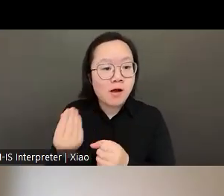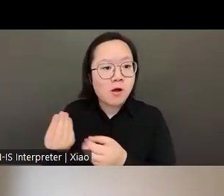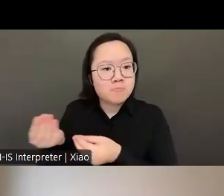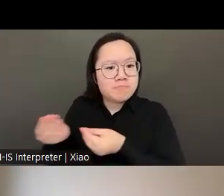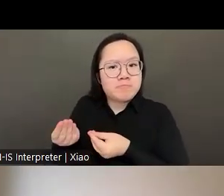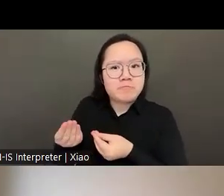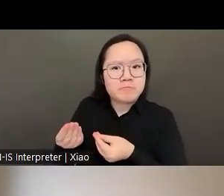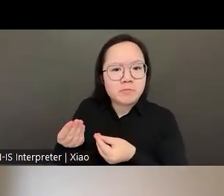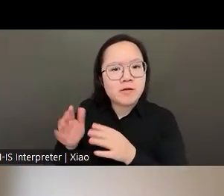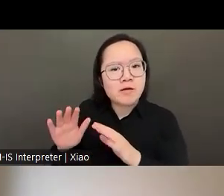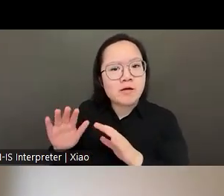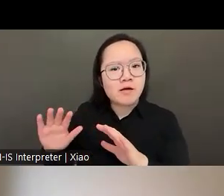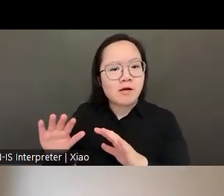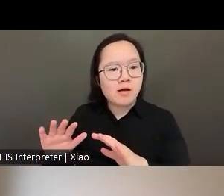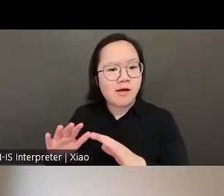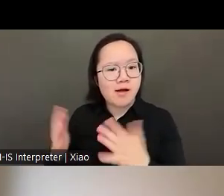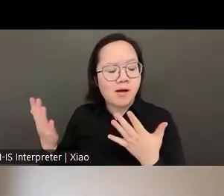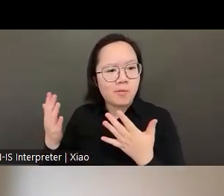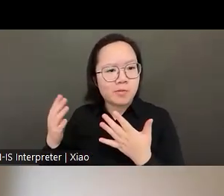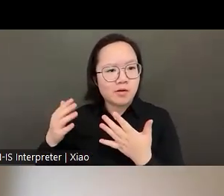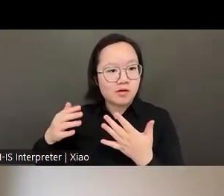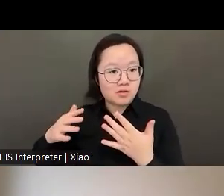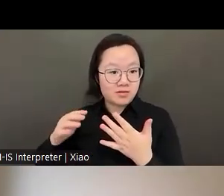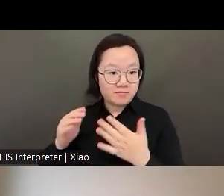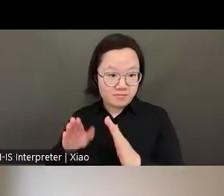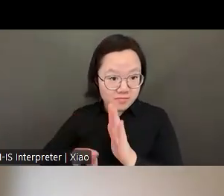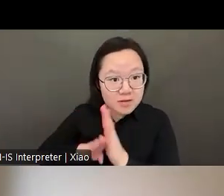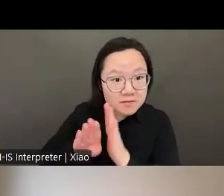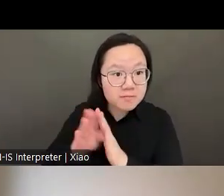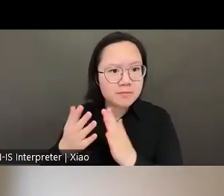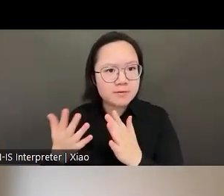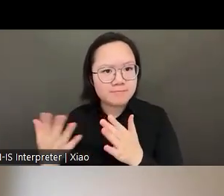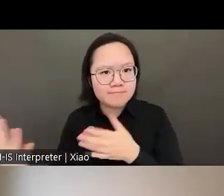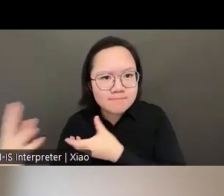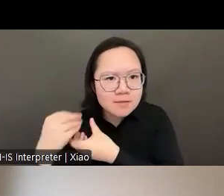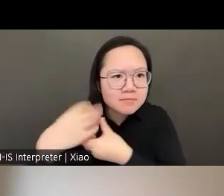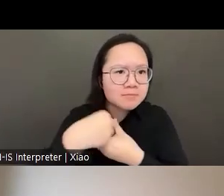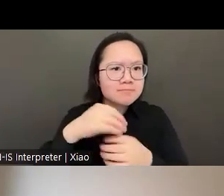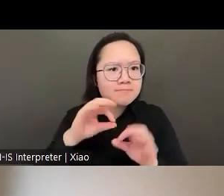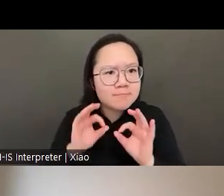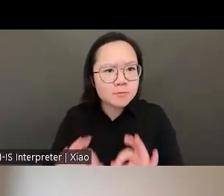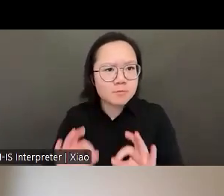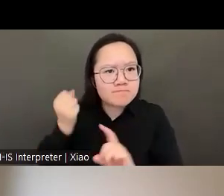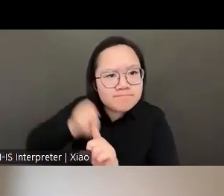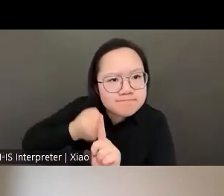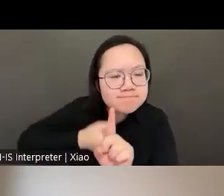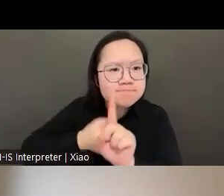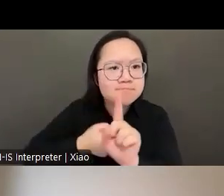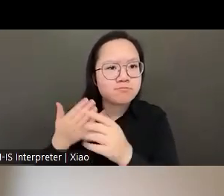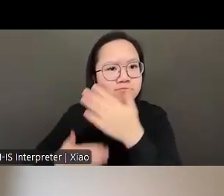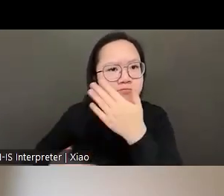communities historically marginalized with global development practices. Her work focuses on inclusive